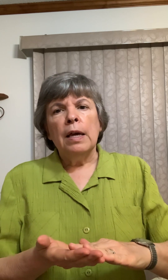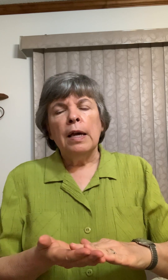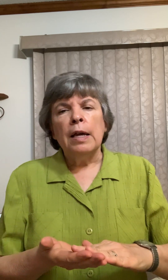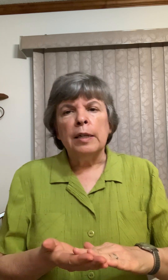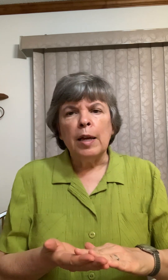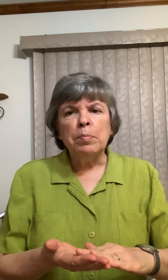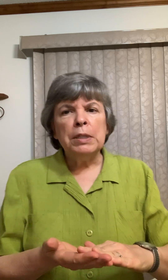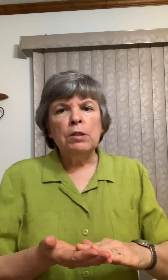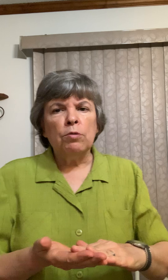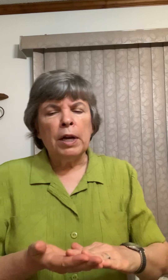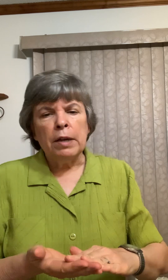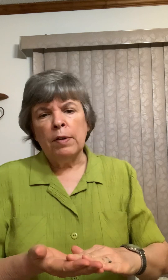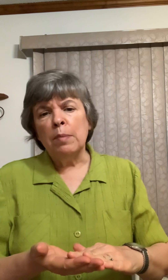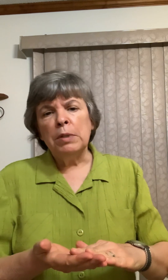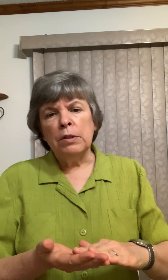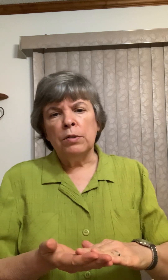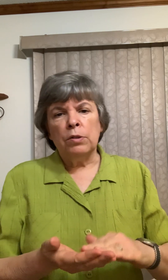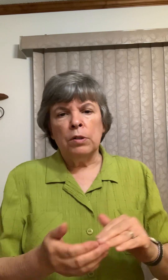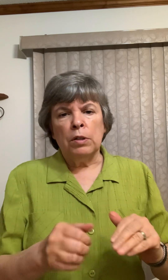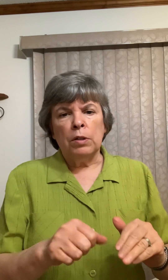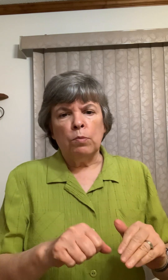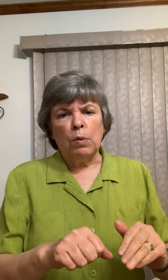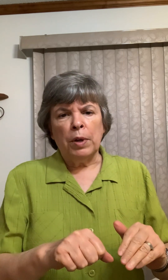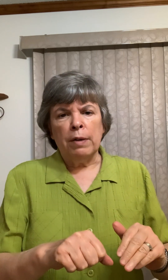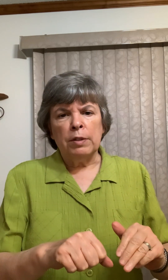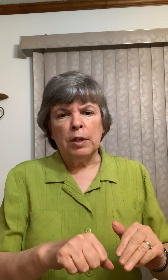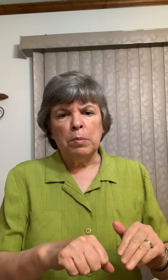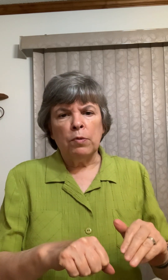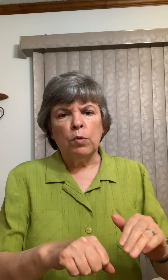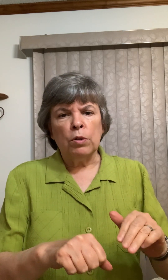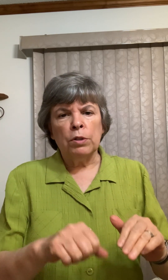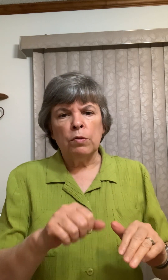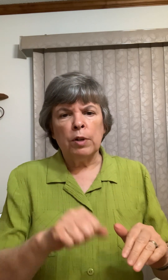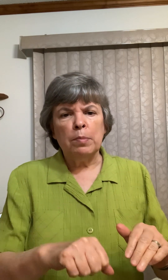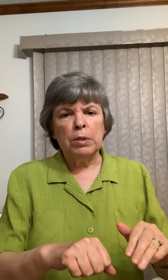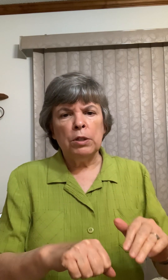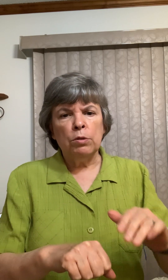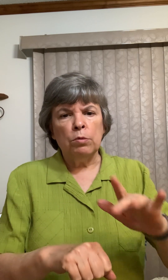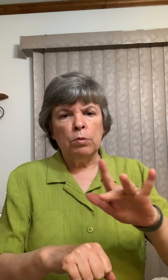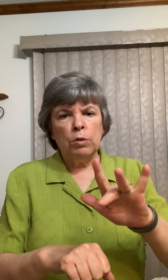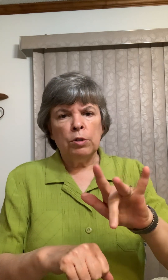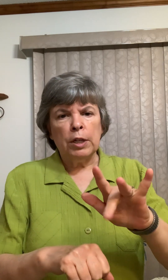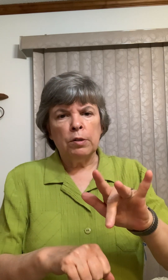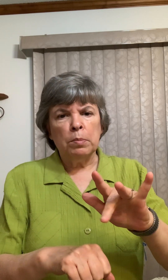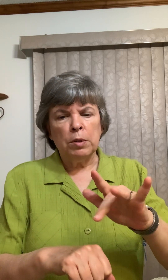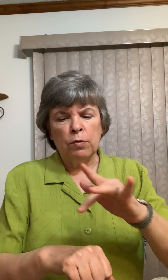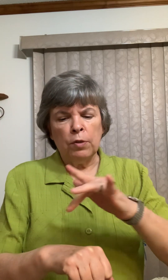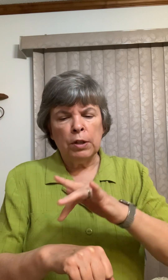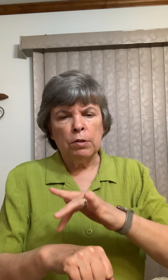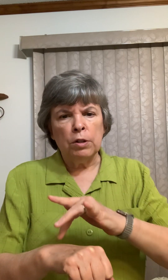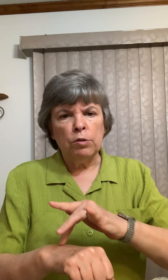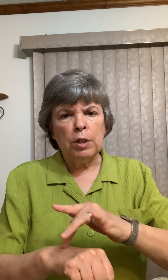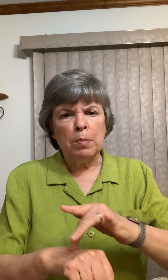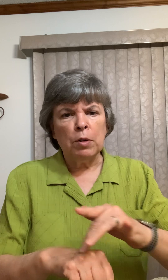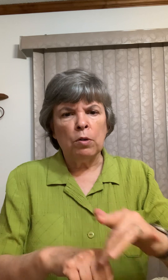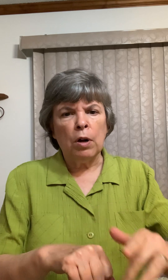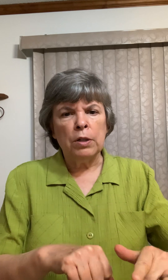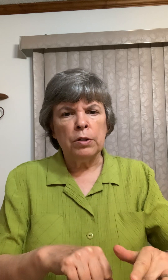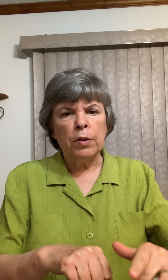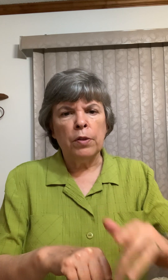An empty grave. Empty is one we haven't done before. So for empty, you take your middle finger and you come across